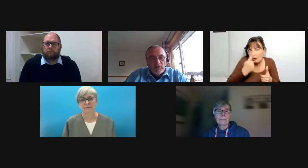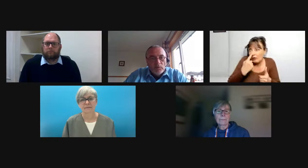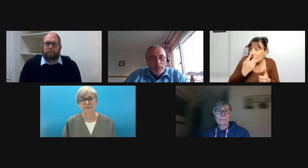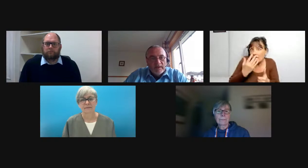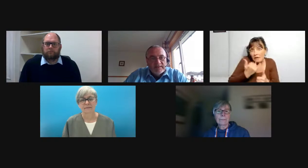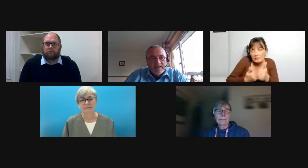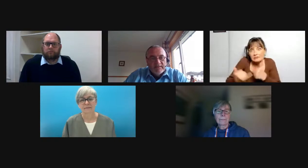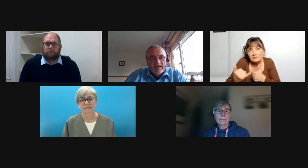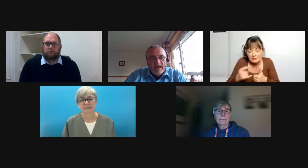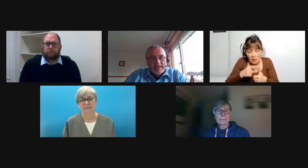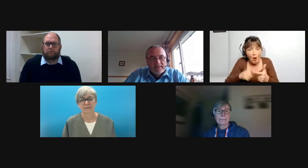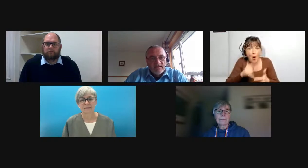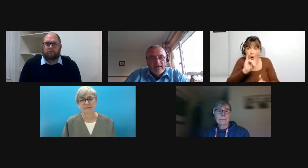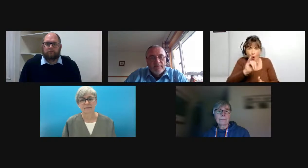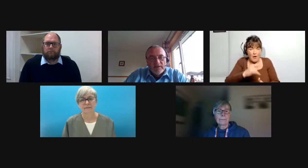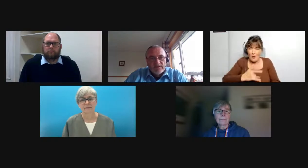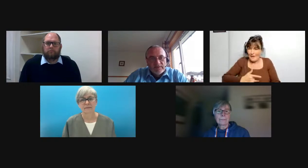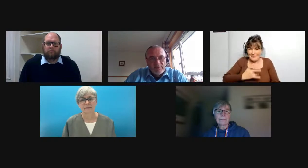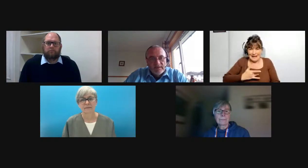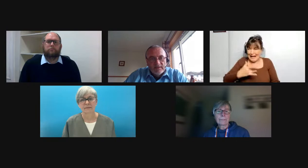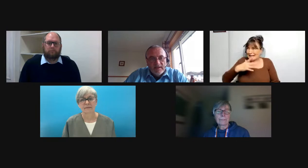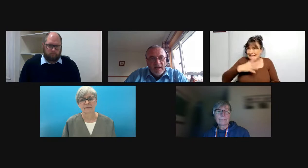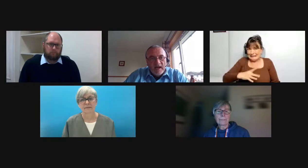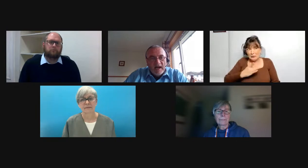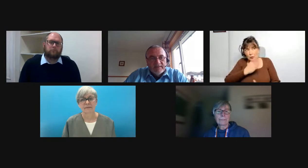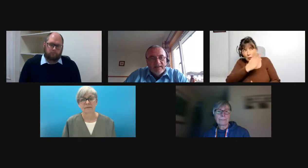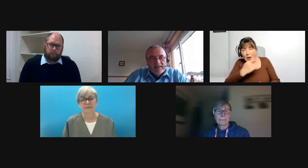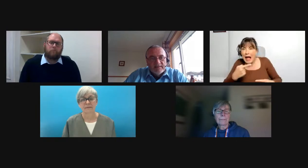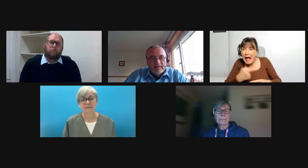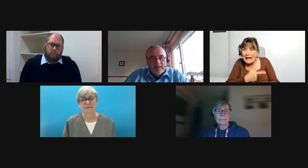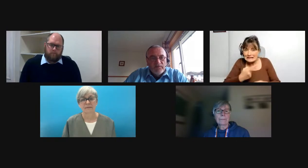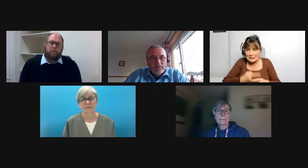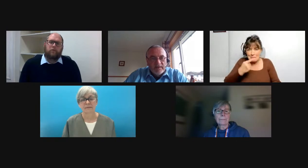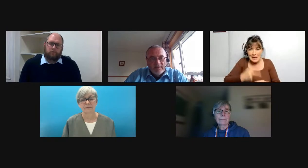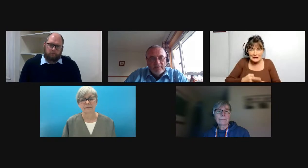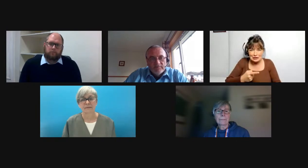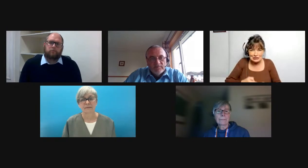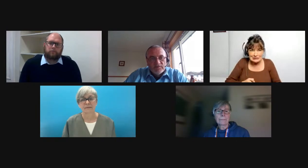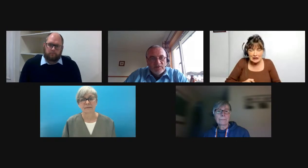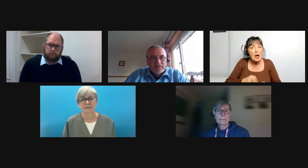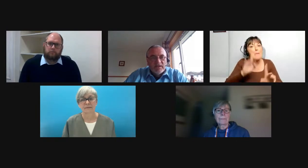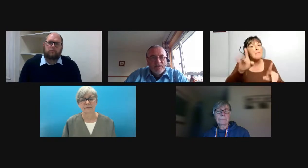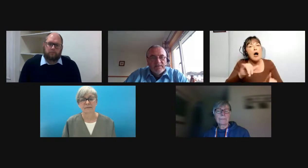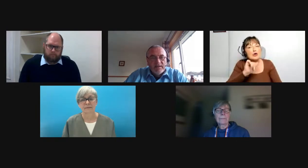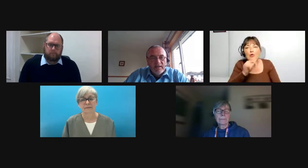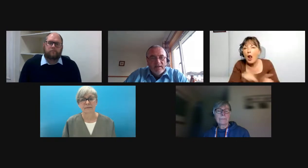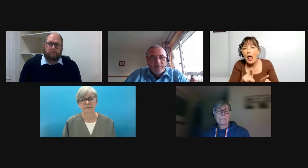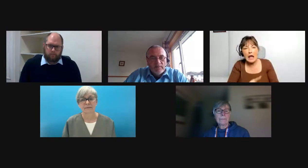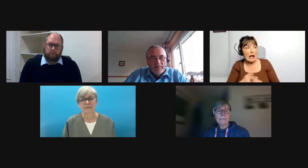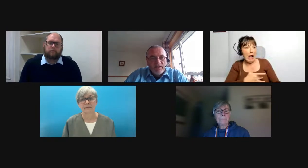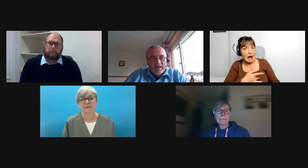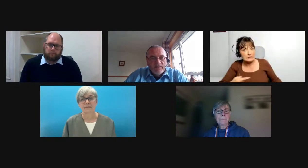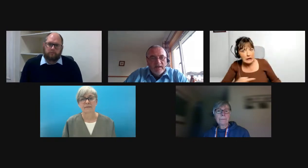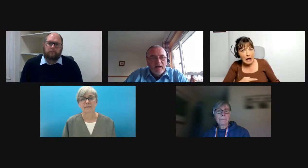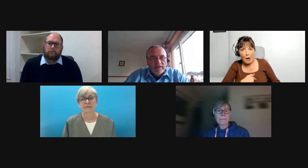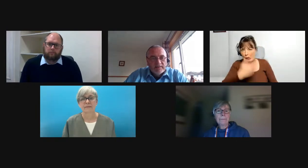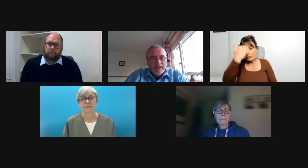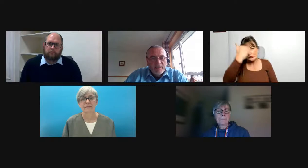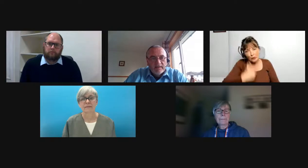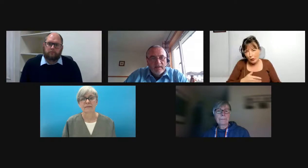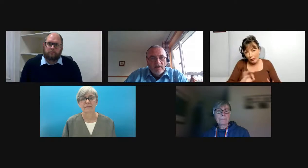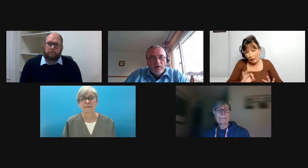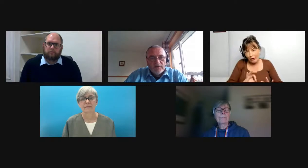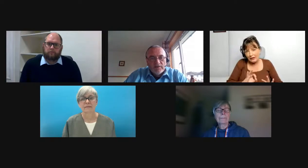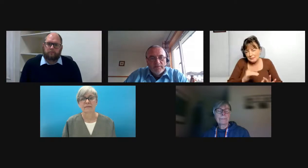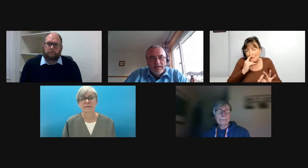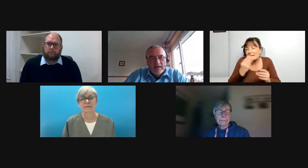need to attend accident and emergency and it isn't life-threatening, such as somebody having a heart